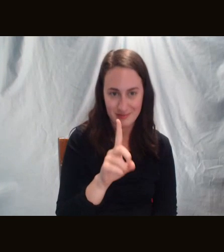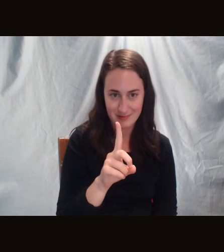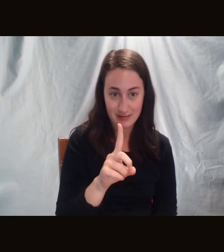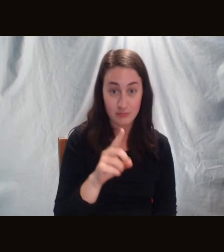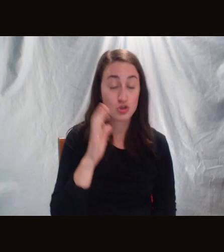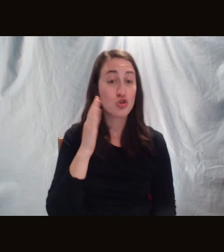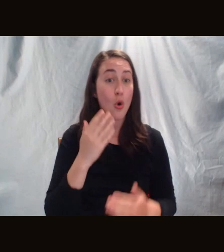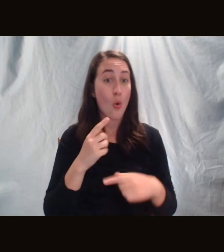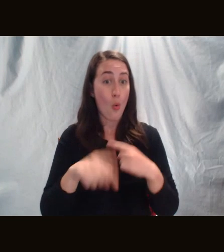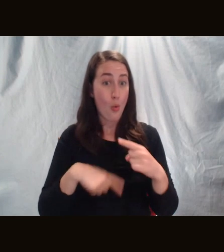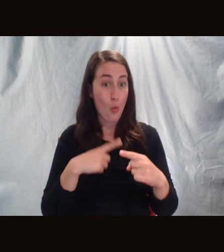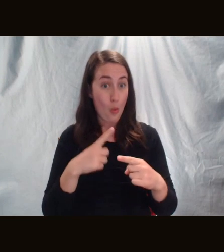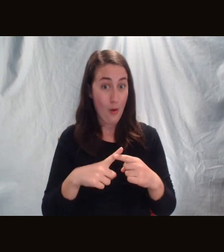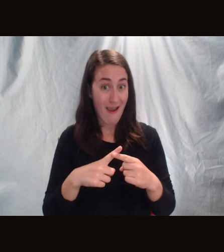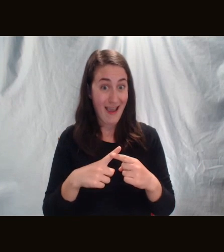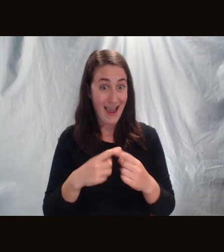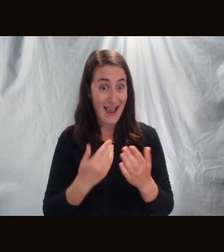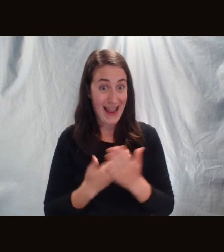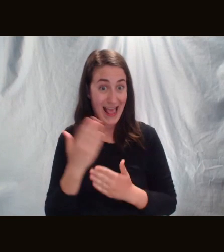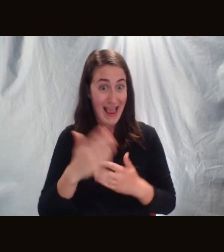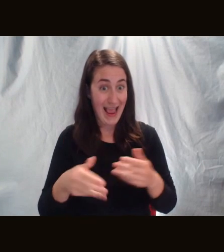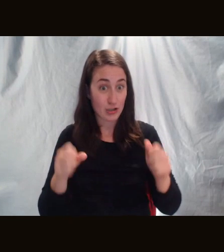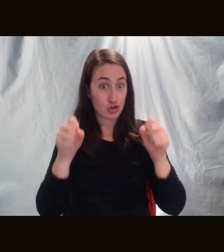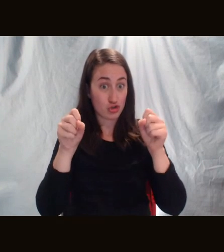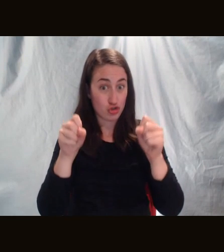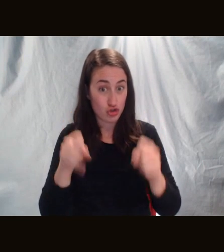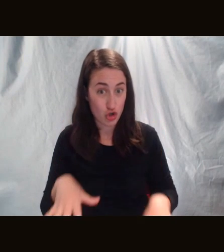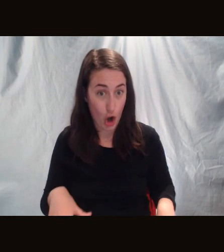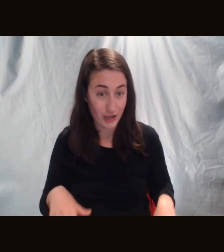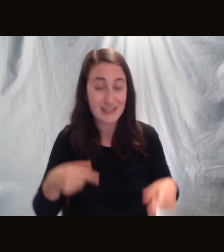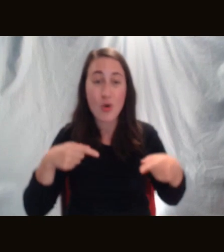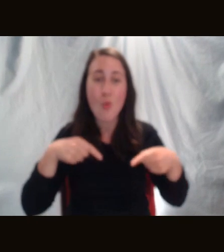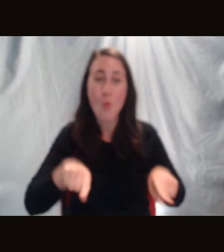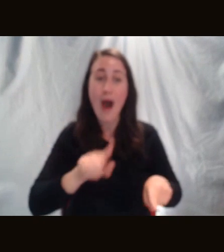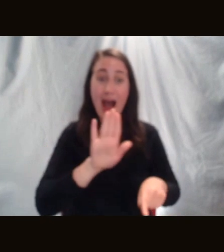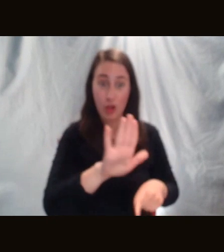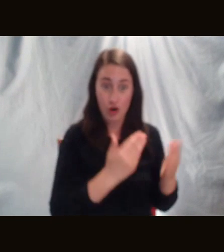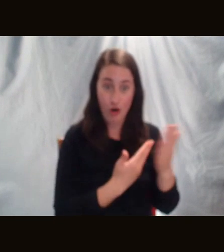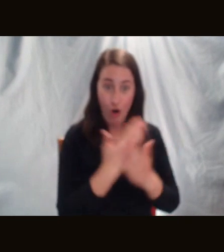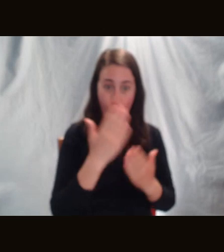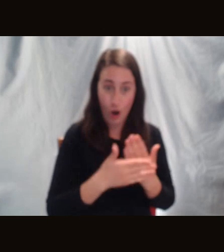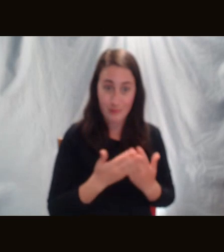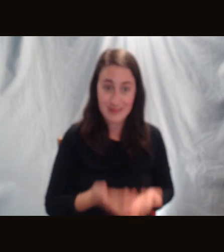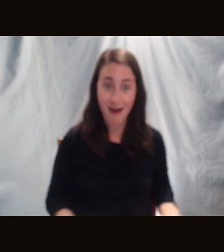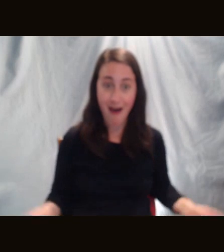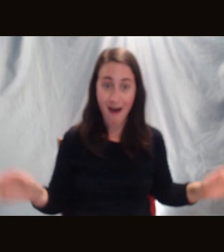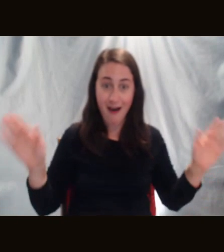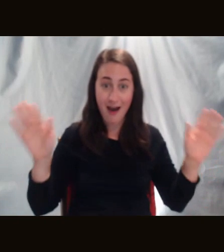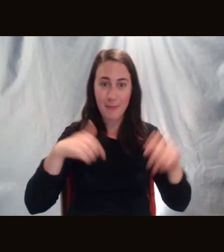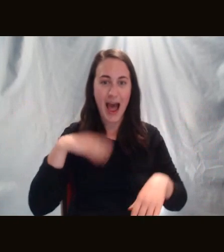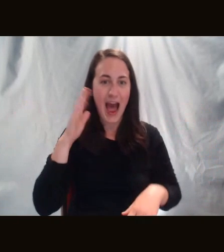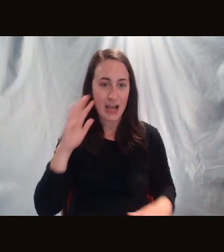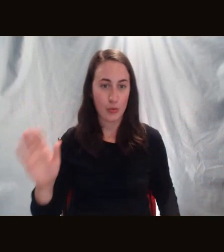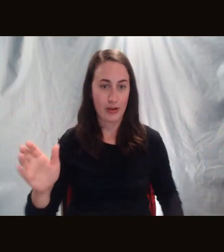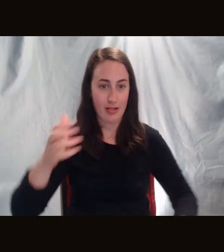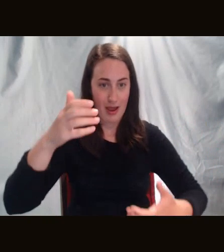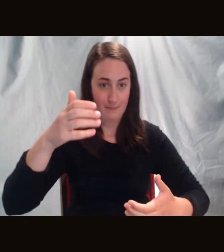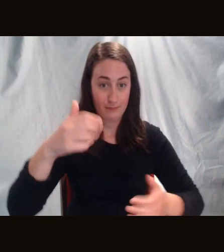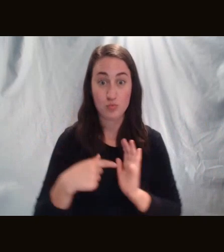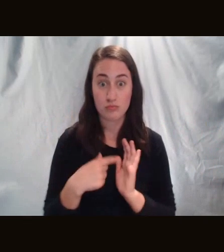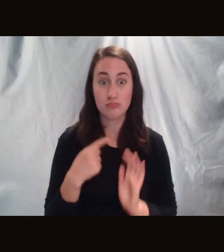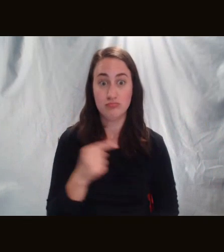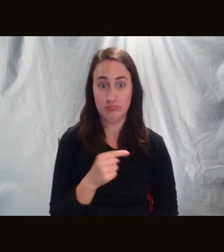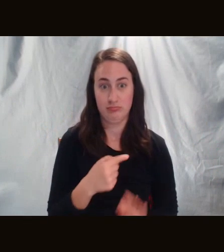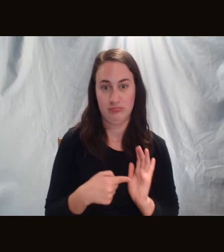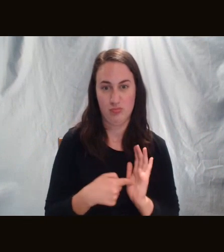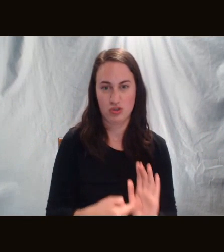our arms are up in the air, I'm going to reach with my right hand for the shoulder blade. This is what I mean. I go 1, right